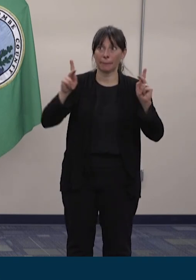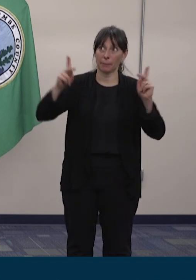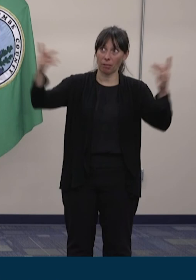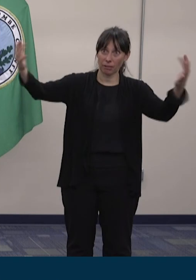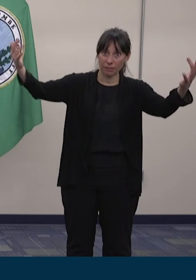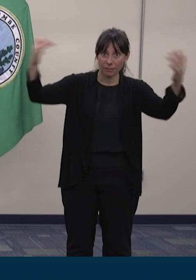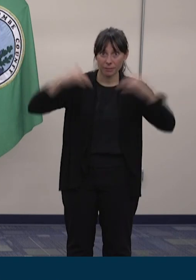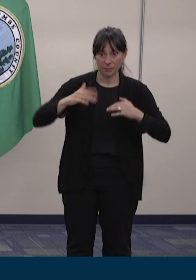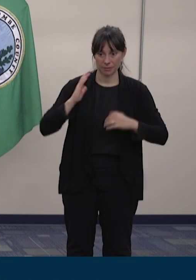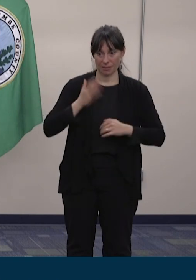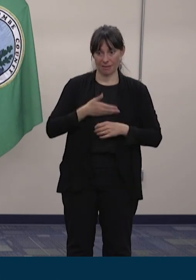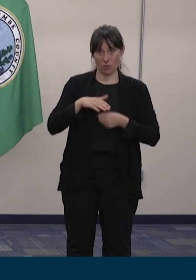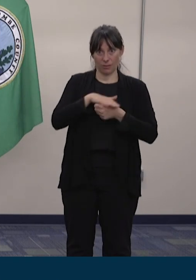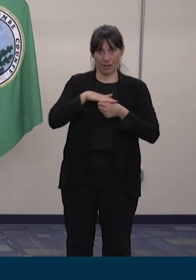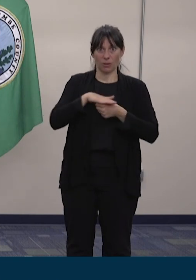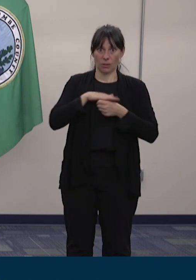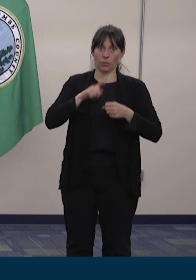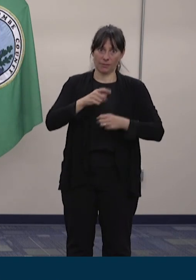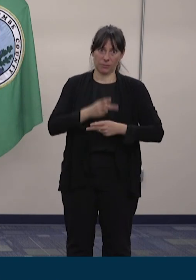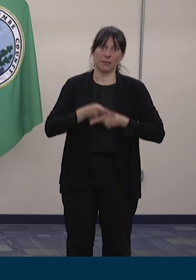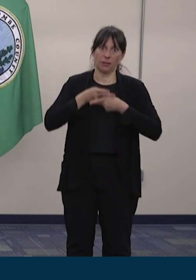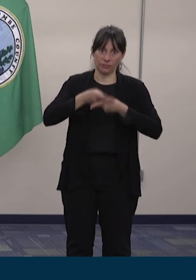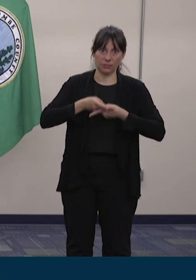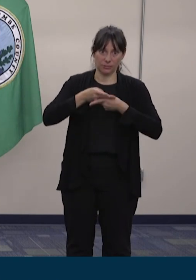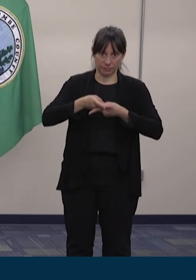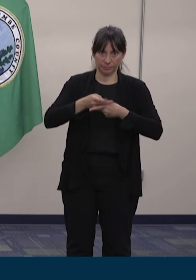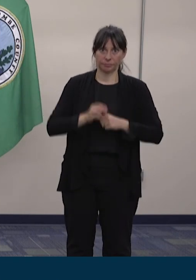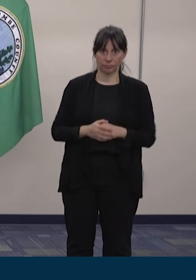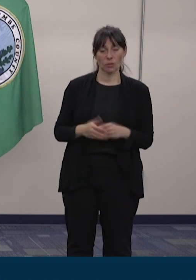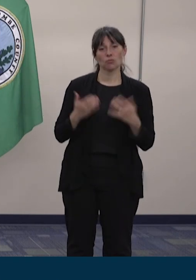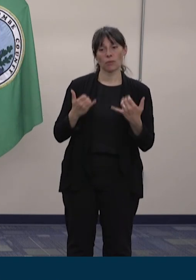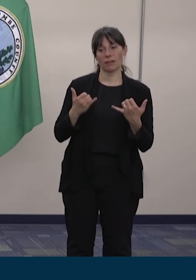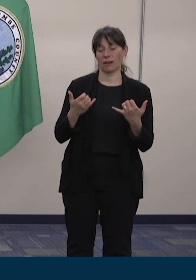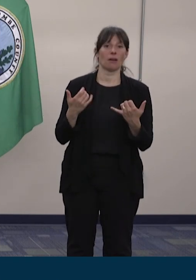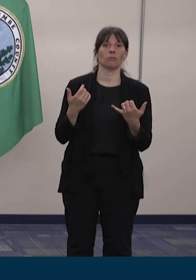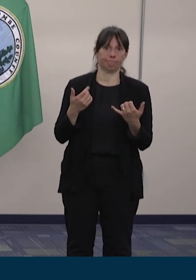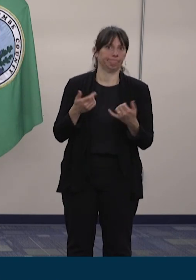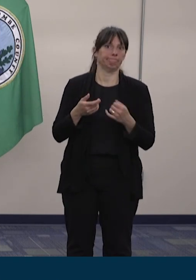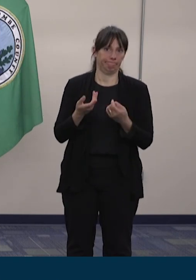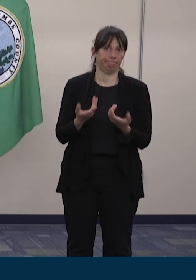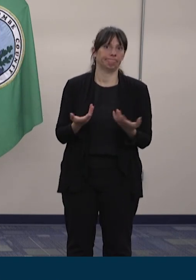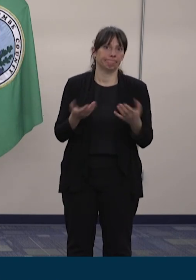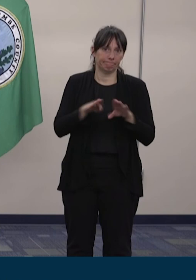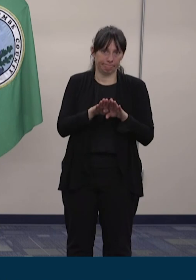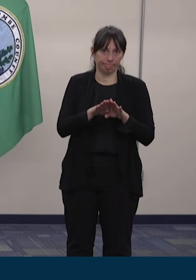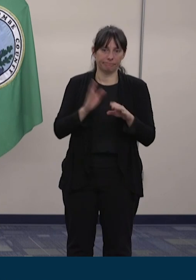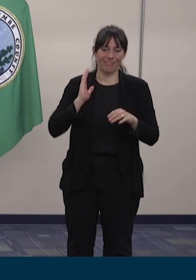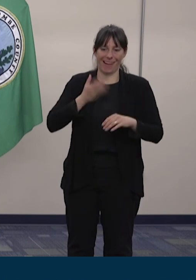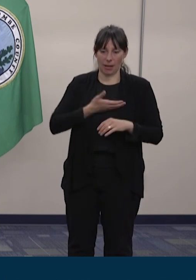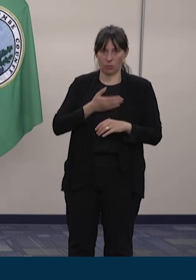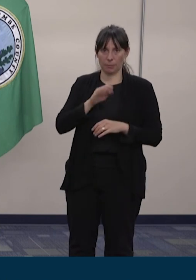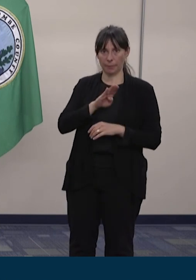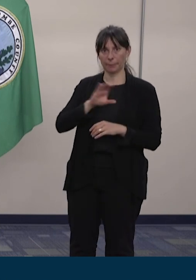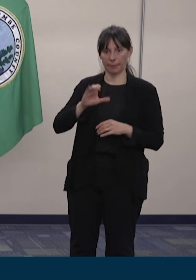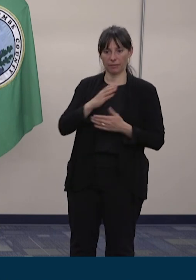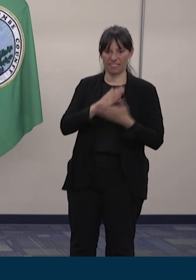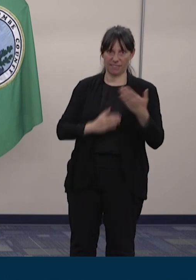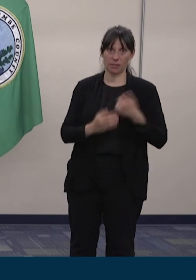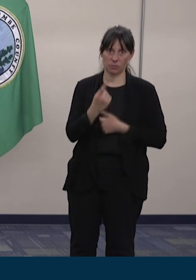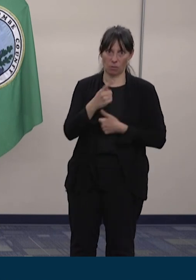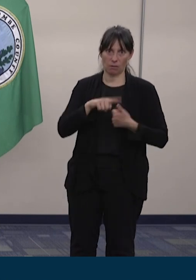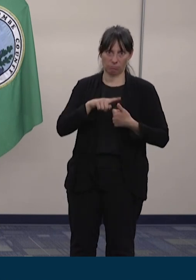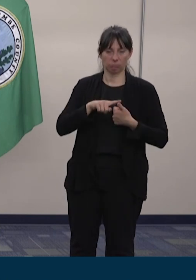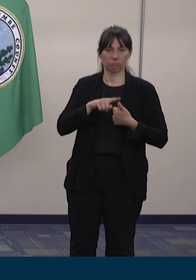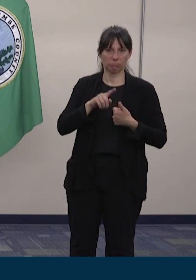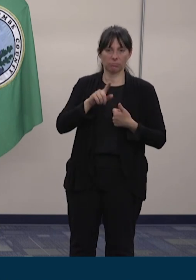into our mucho county. cuidado para poder The current prohibition on traer leisure el turismo, tourism pero will no continue during tanto a phase la vez. 1 in Buncombe County, but is Y